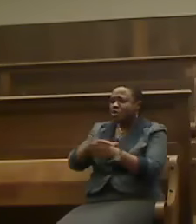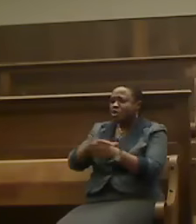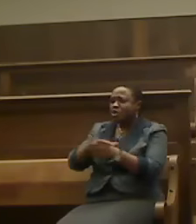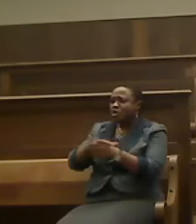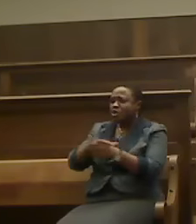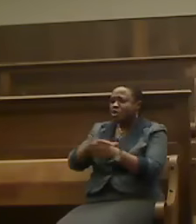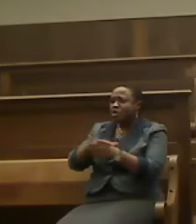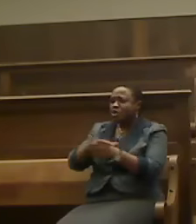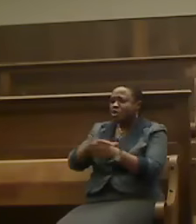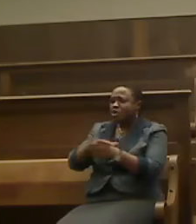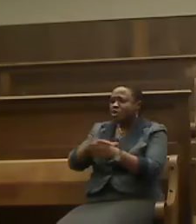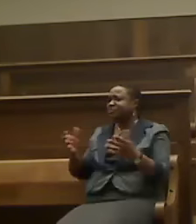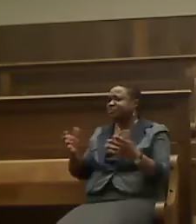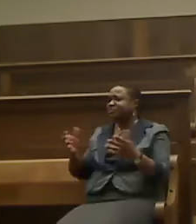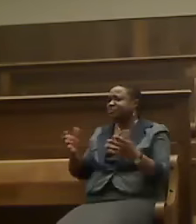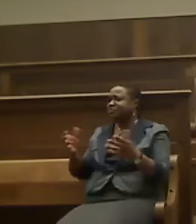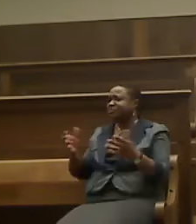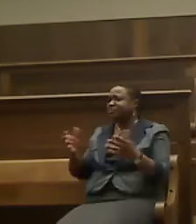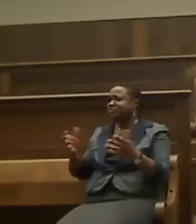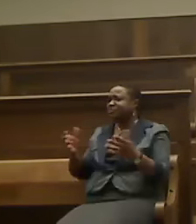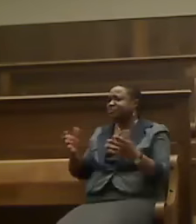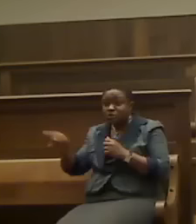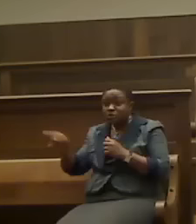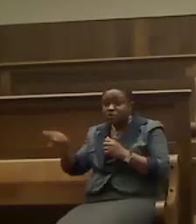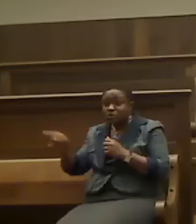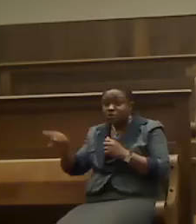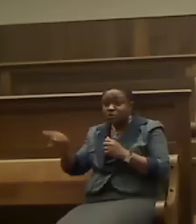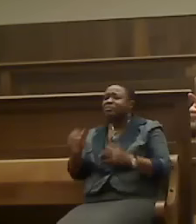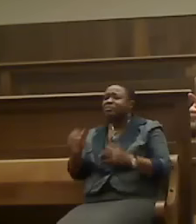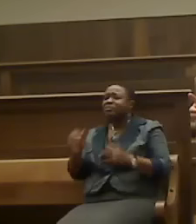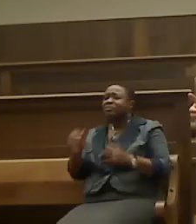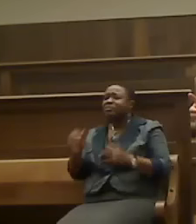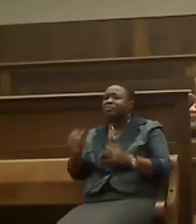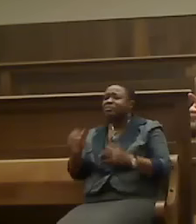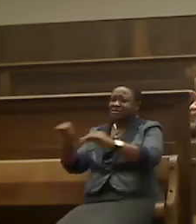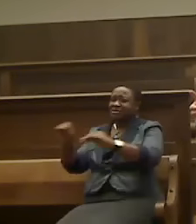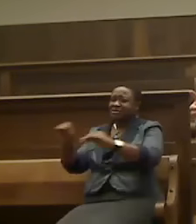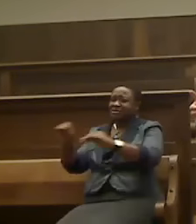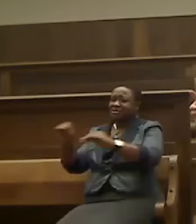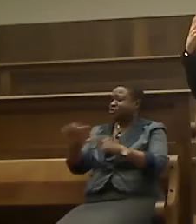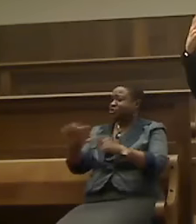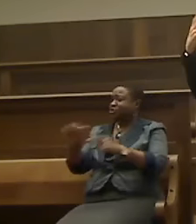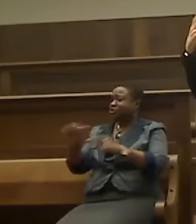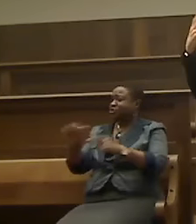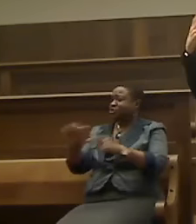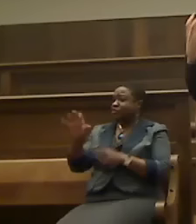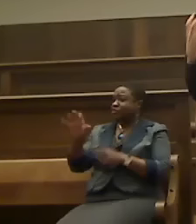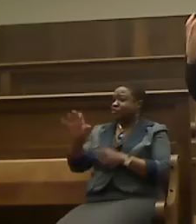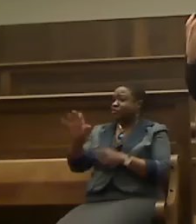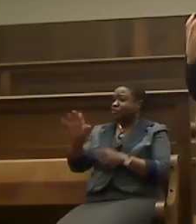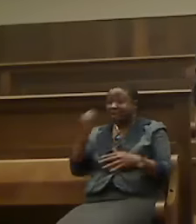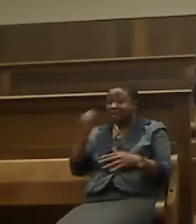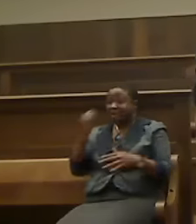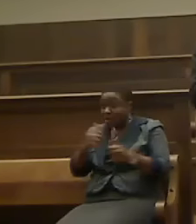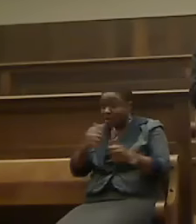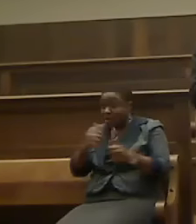we have a speaker training all online. We've taught about 900. And if you want to simply avoid GMOs, go to